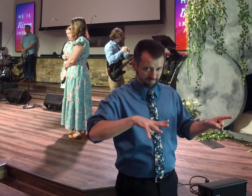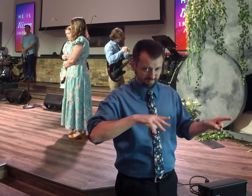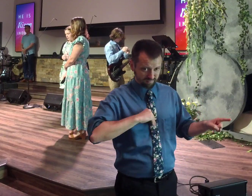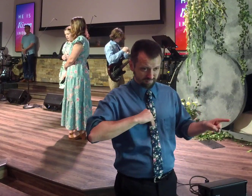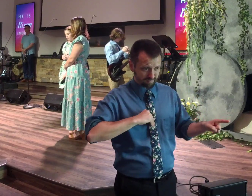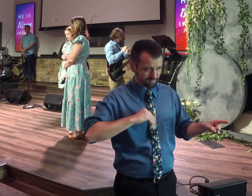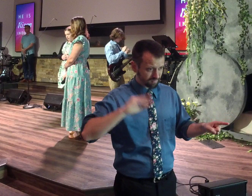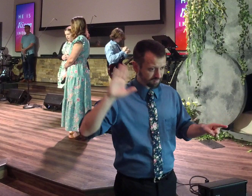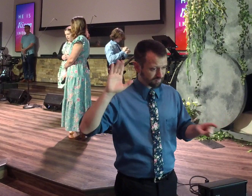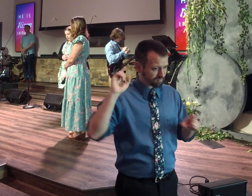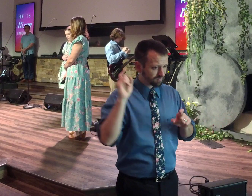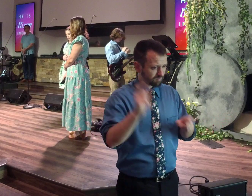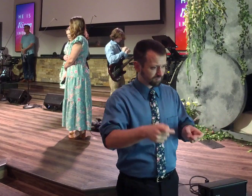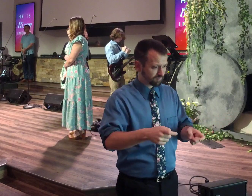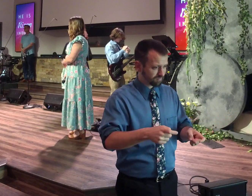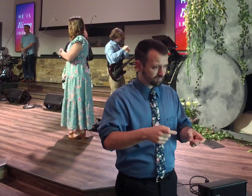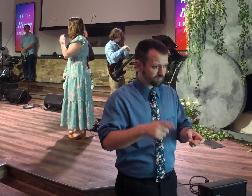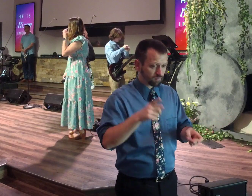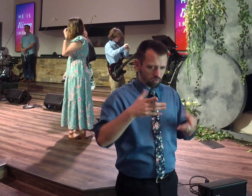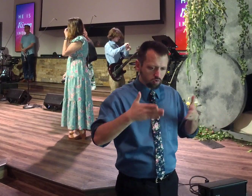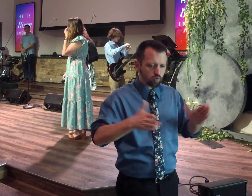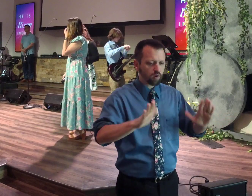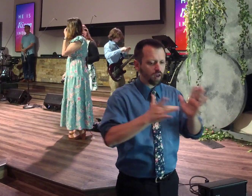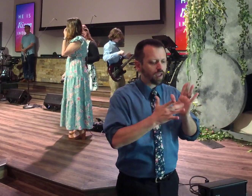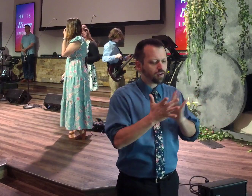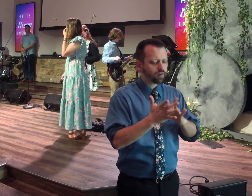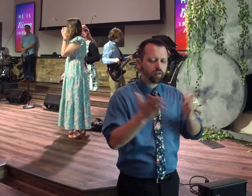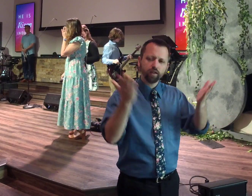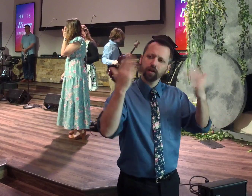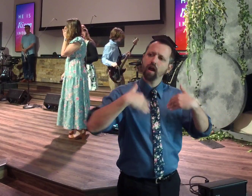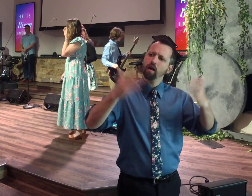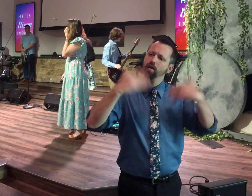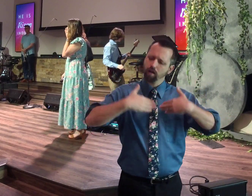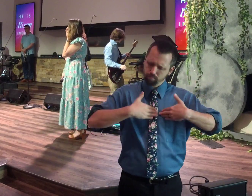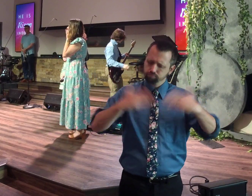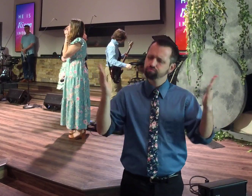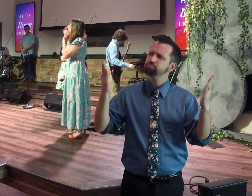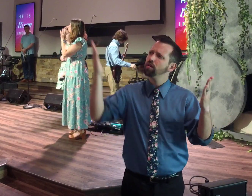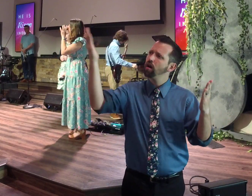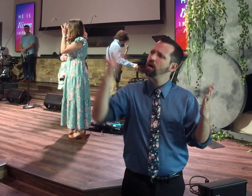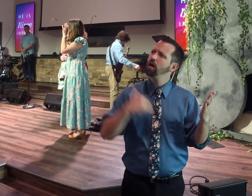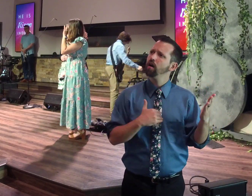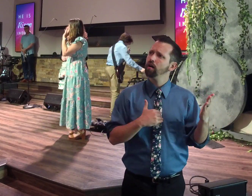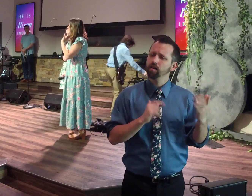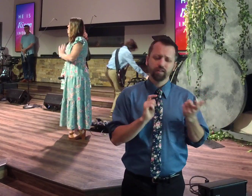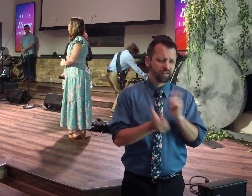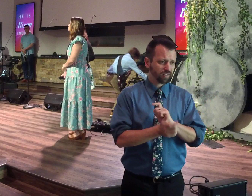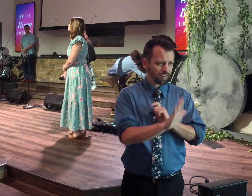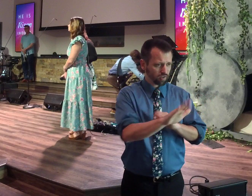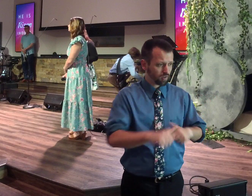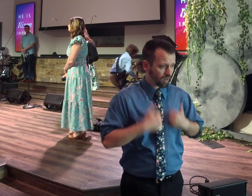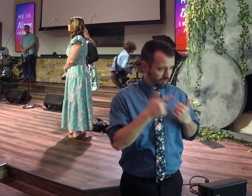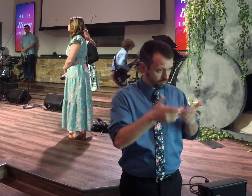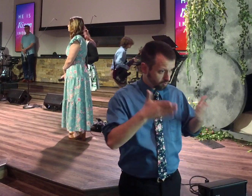life? Would you allow him to come into your heart and life today and make a difference?